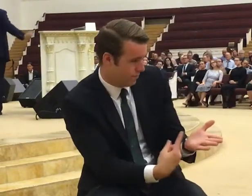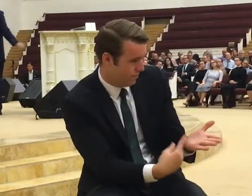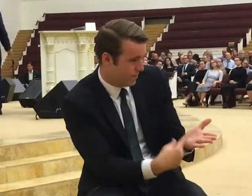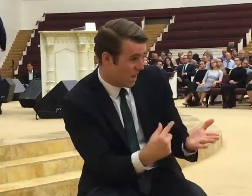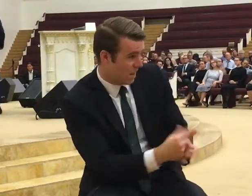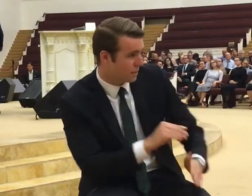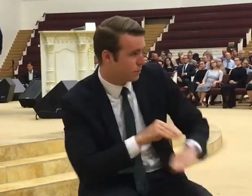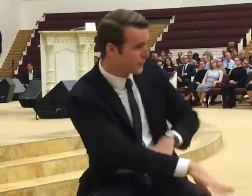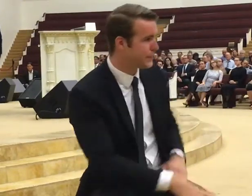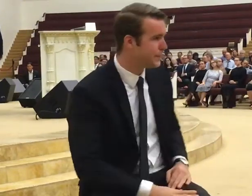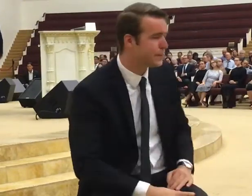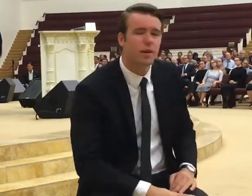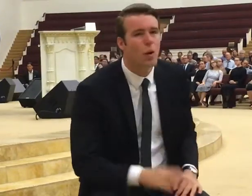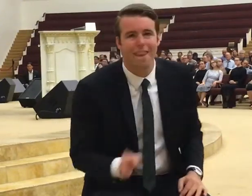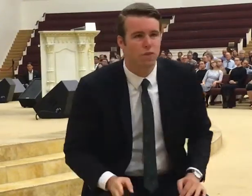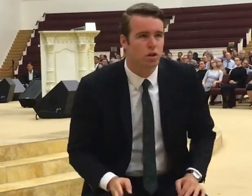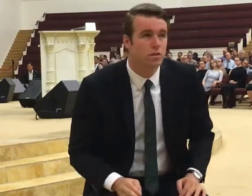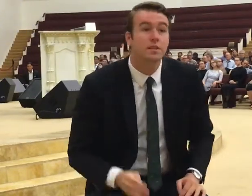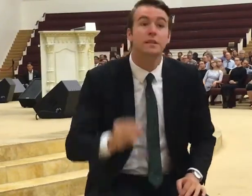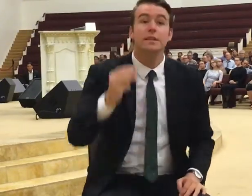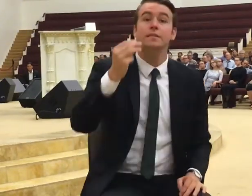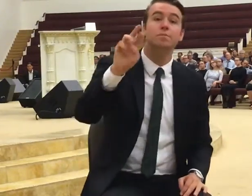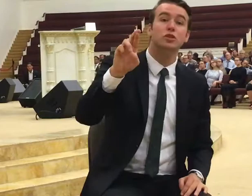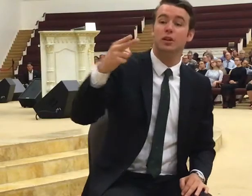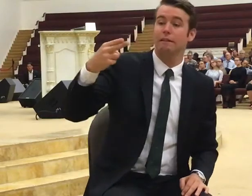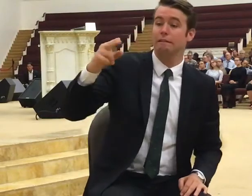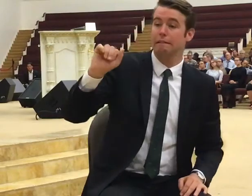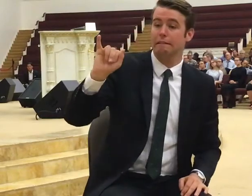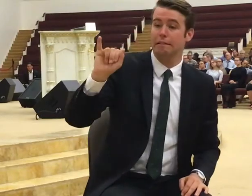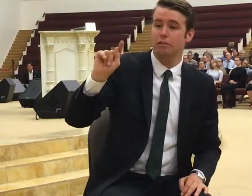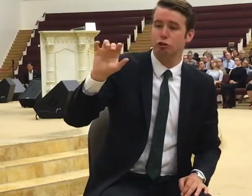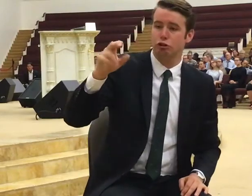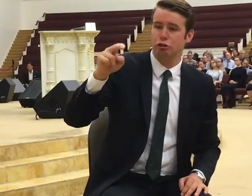Mr. Hitchens, one of the premier